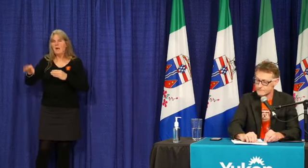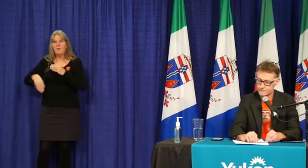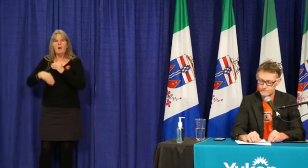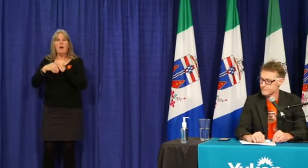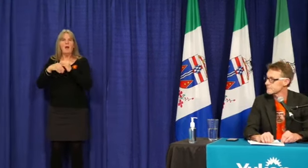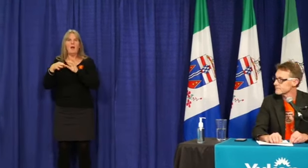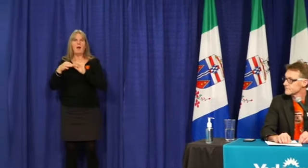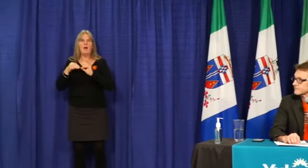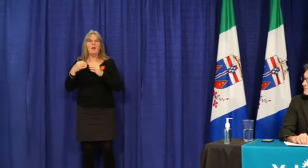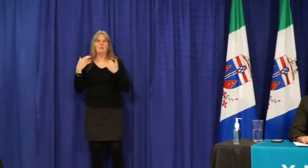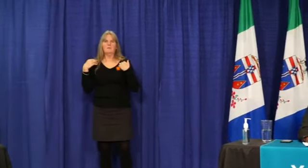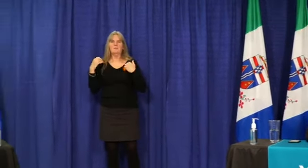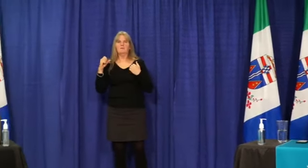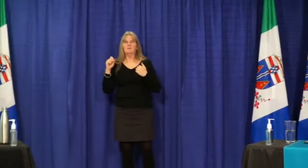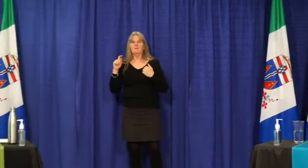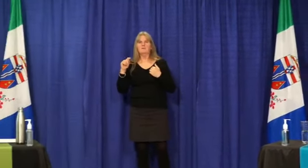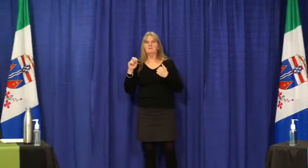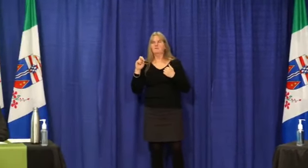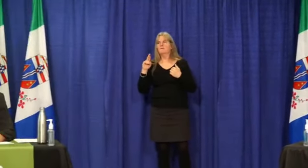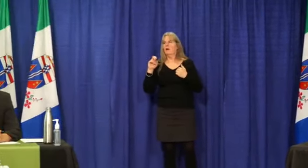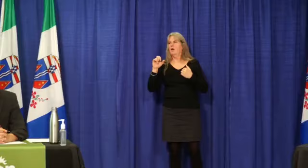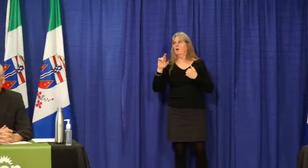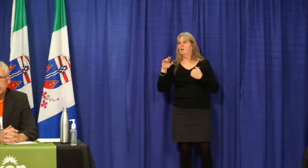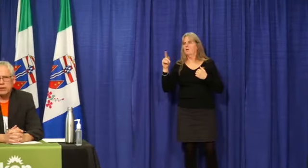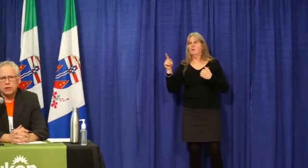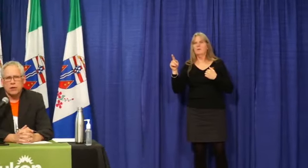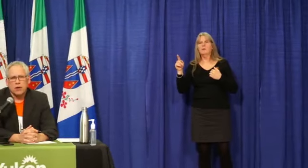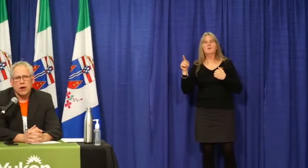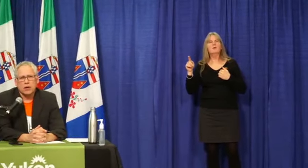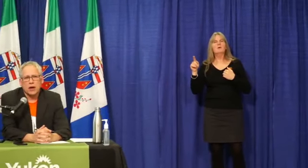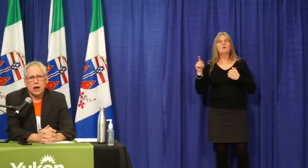Yes, please go ahead. Just to try and follow